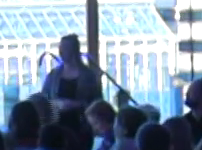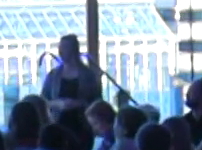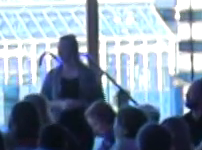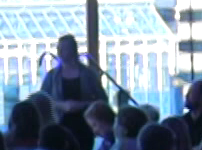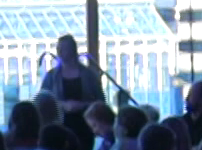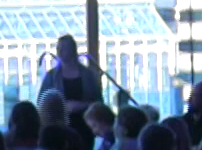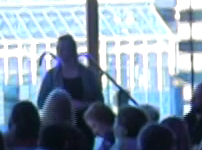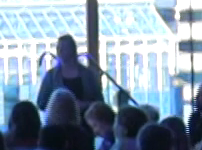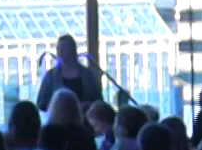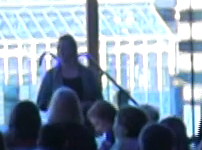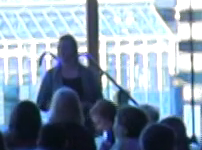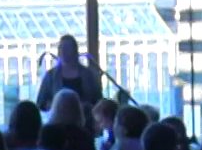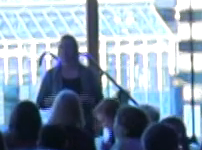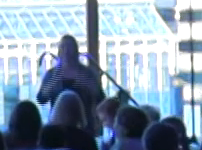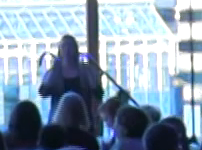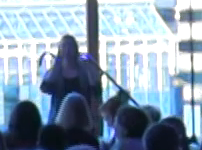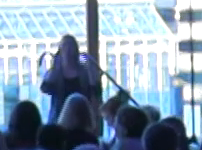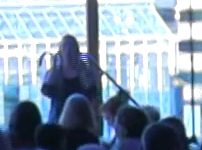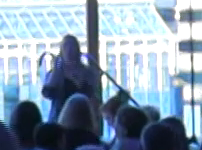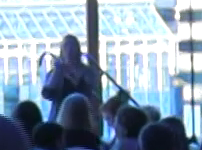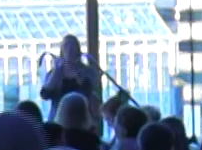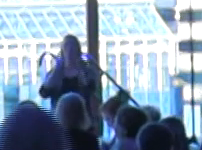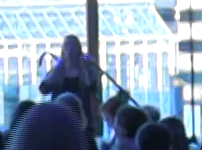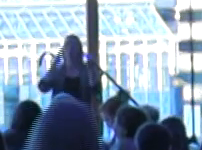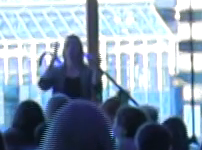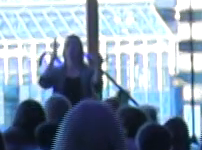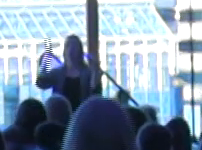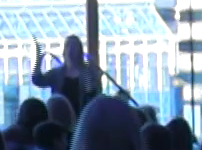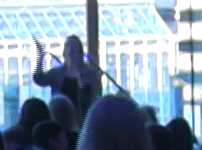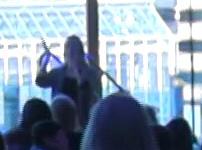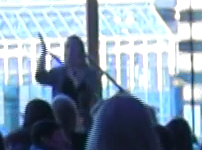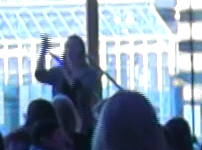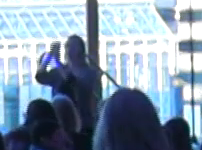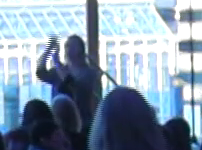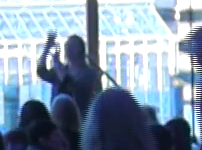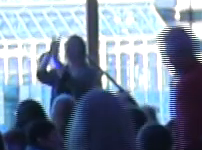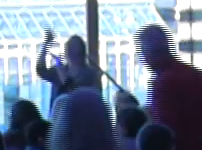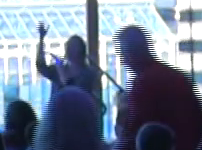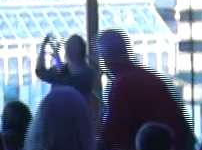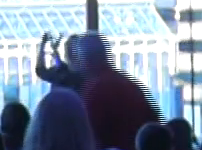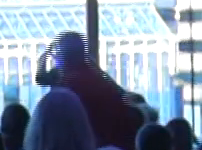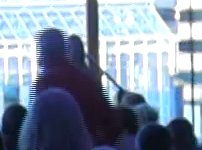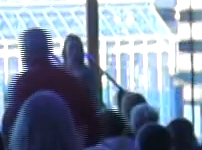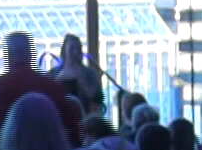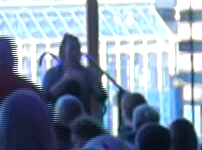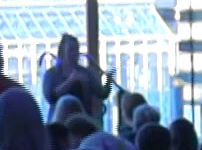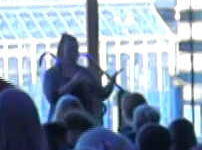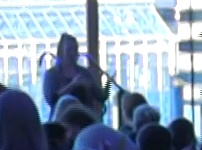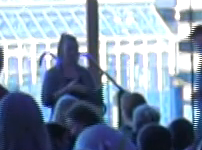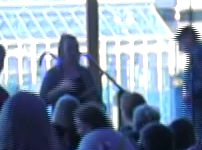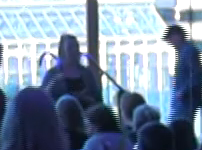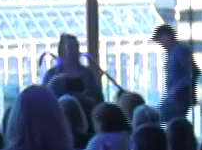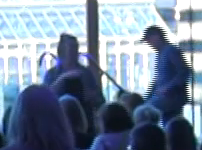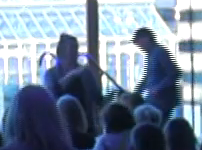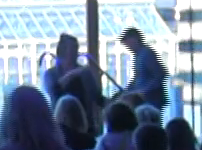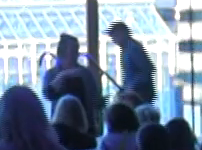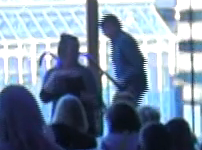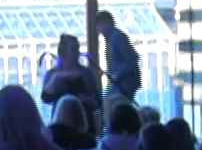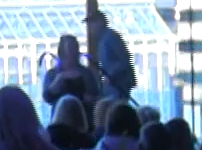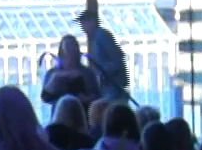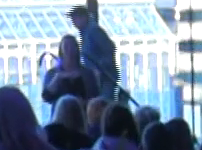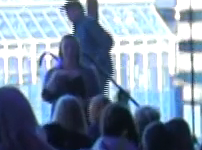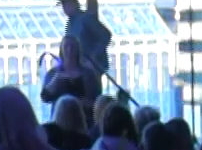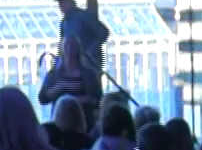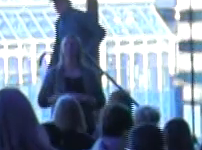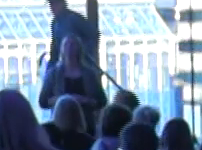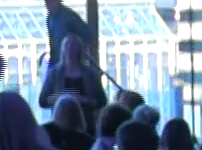you all are attuning. before we left, we got to